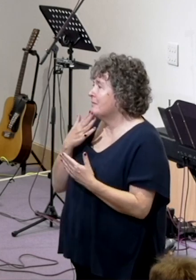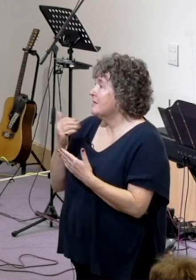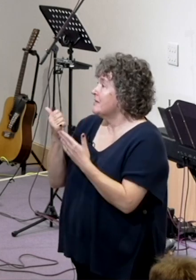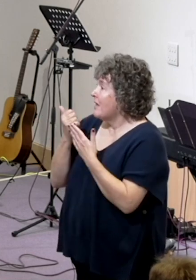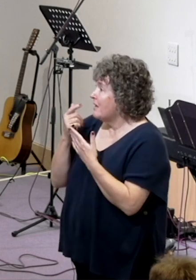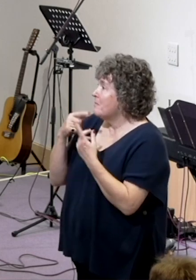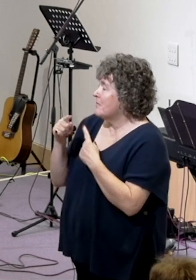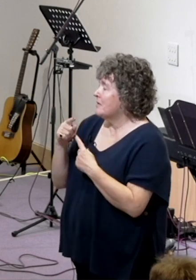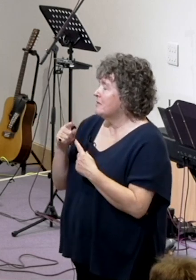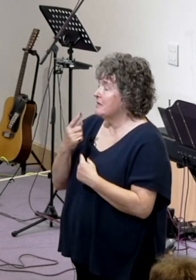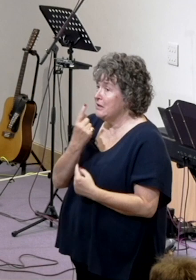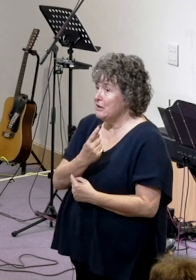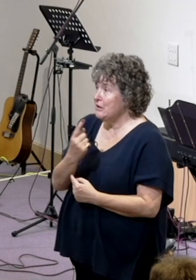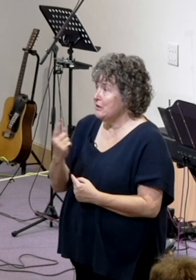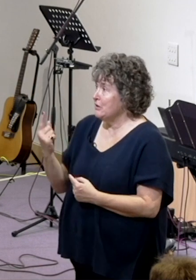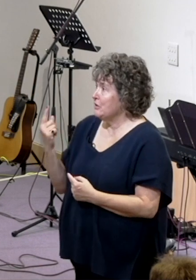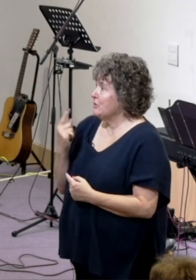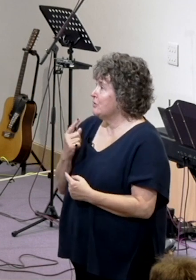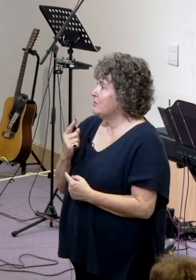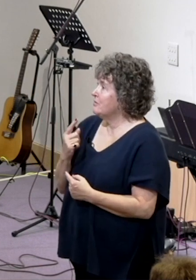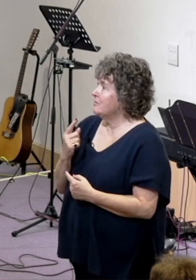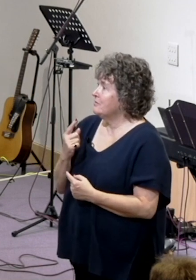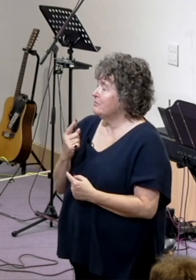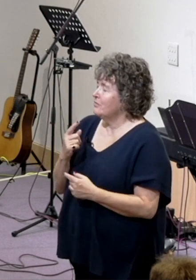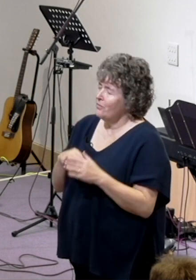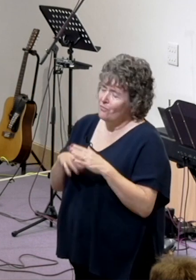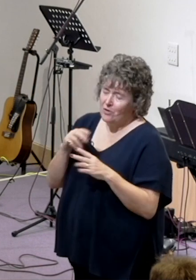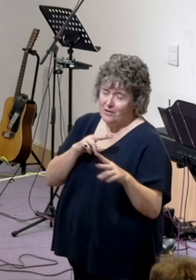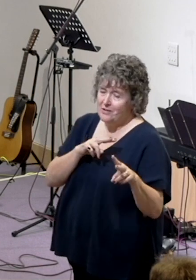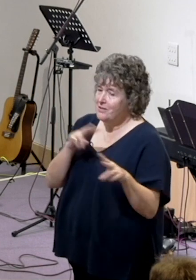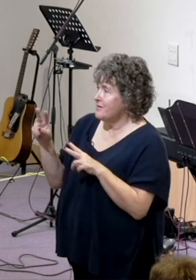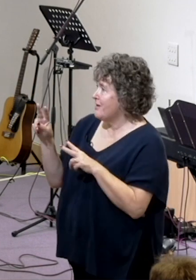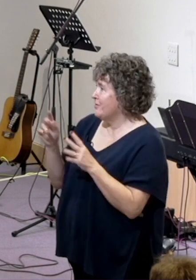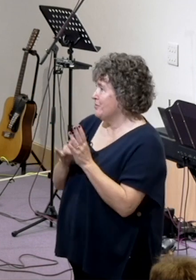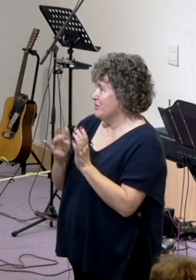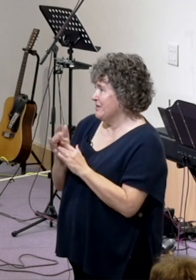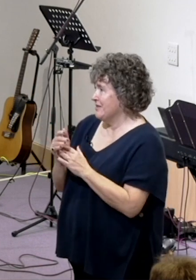help us, each one, to turn wholeheartedly to